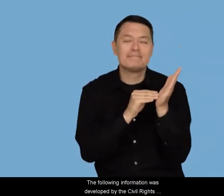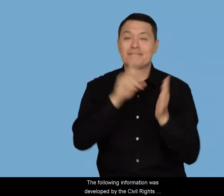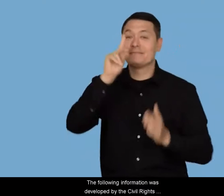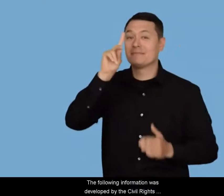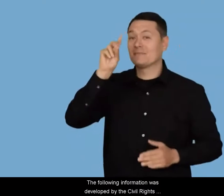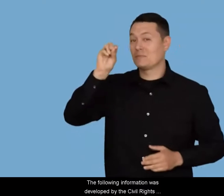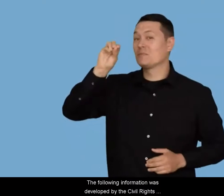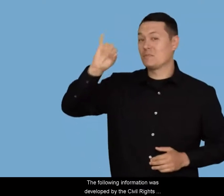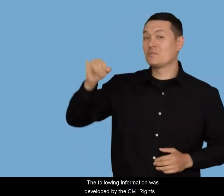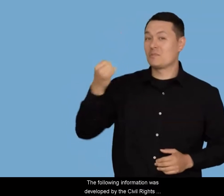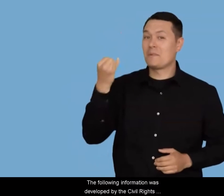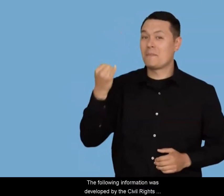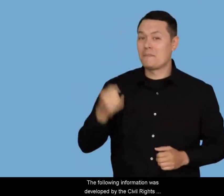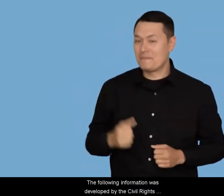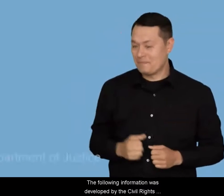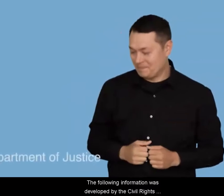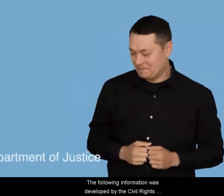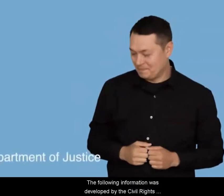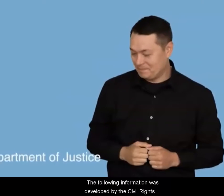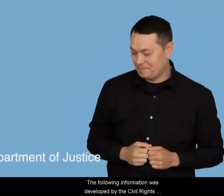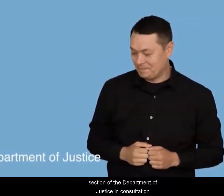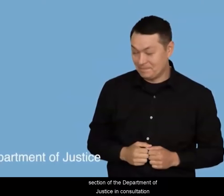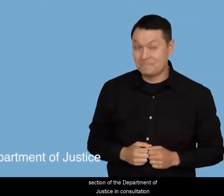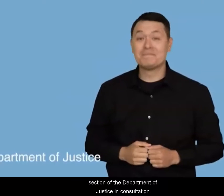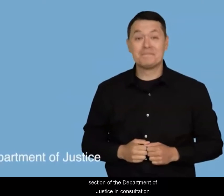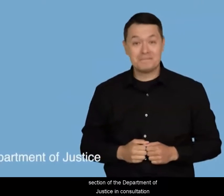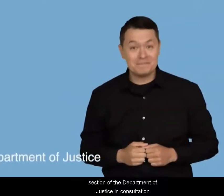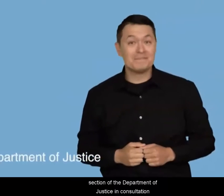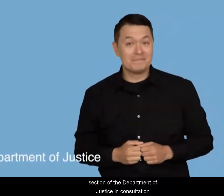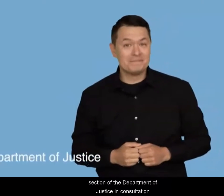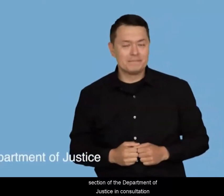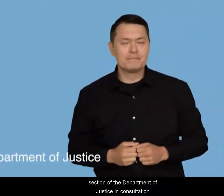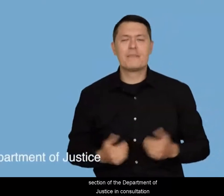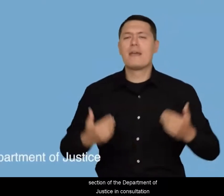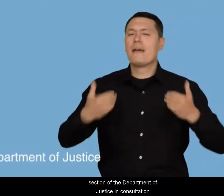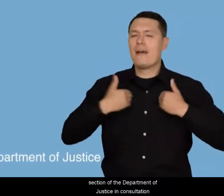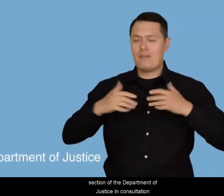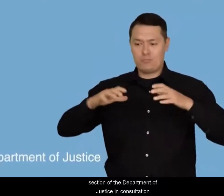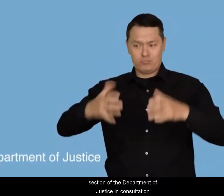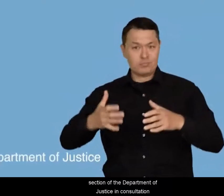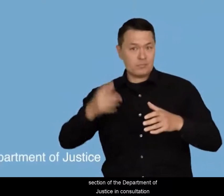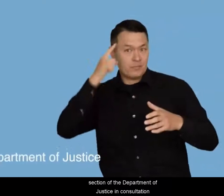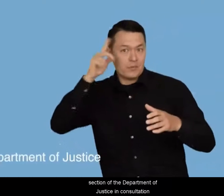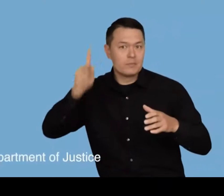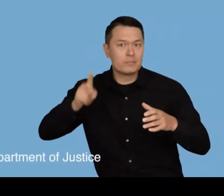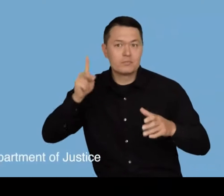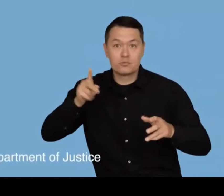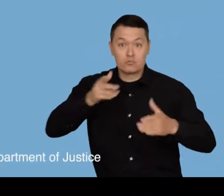information was developed by the Civil Rights section of the Department of Justice in consultation